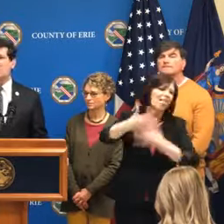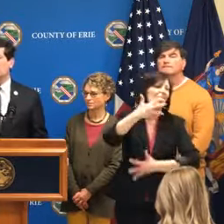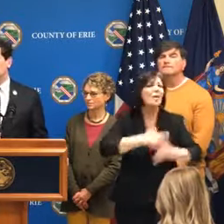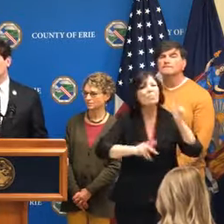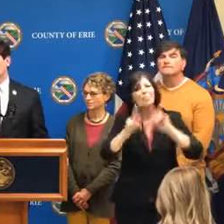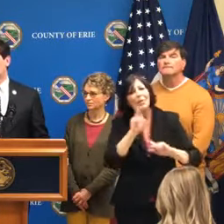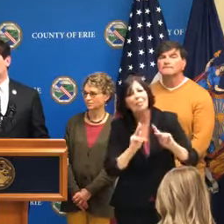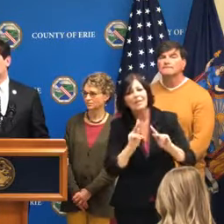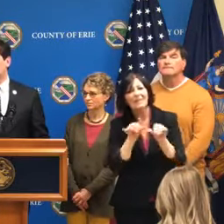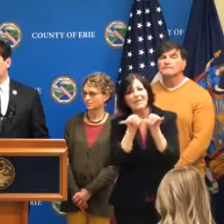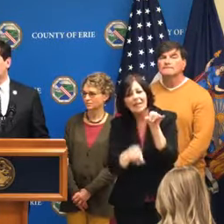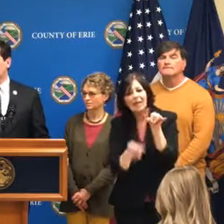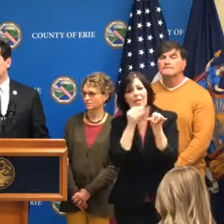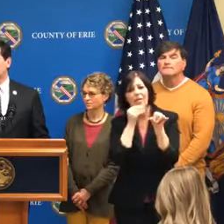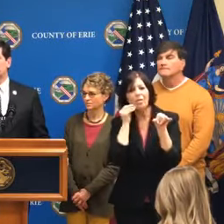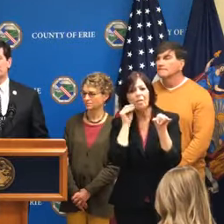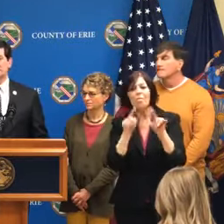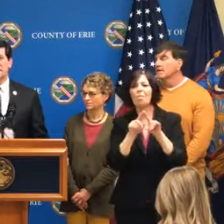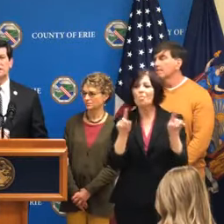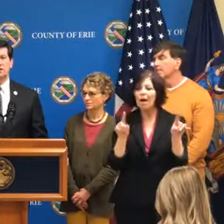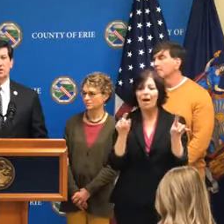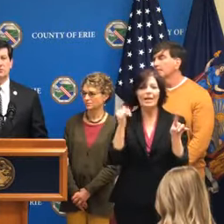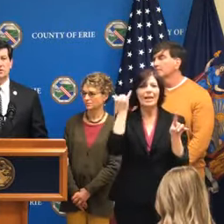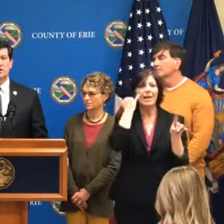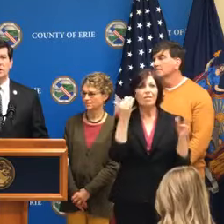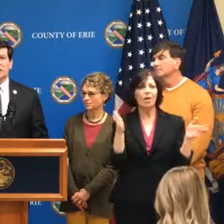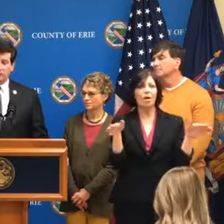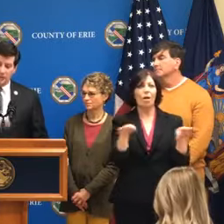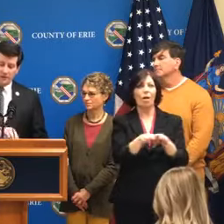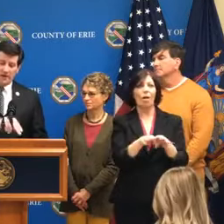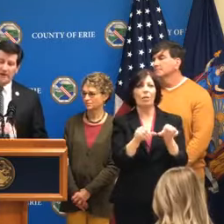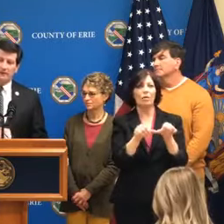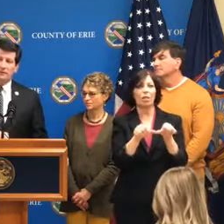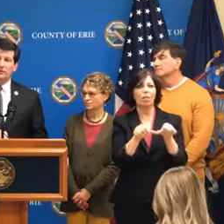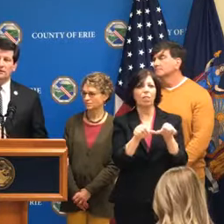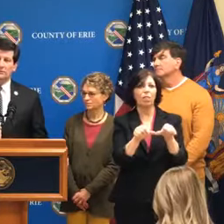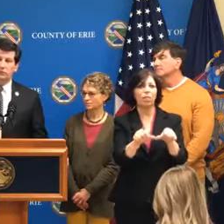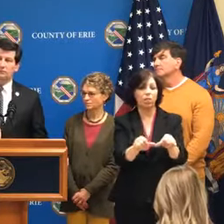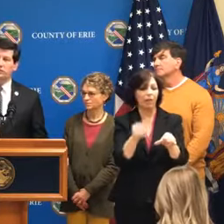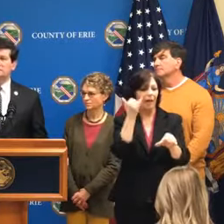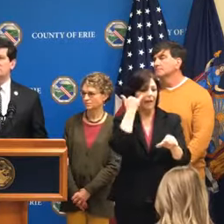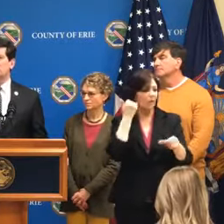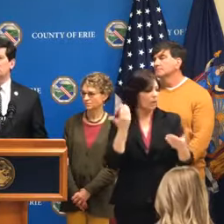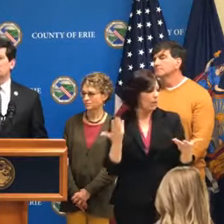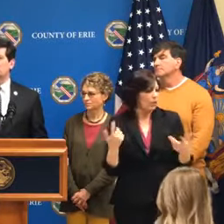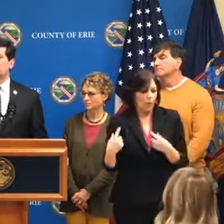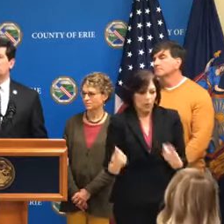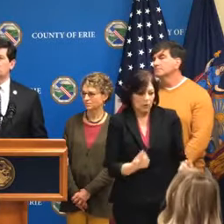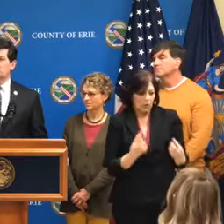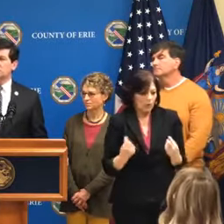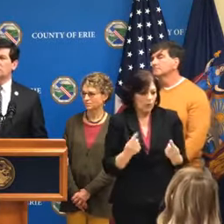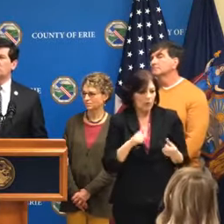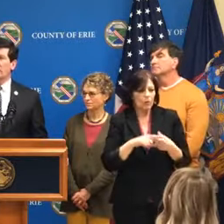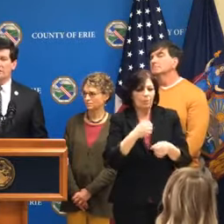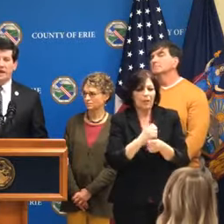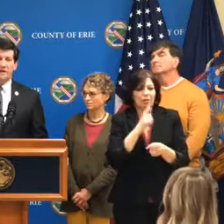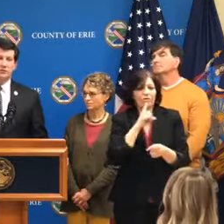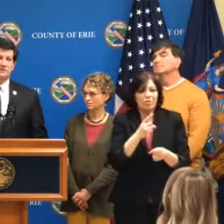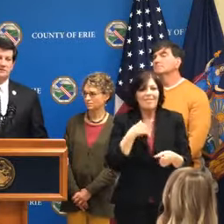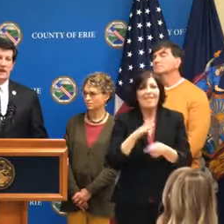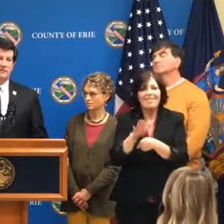stay home. But the fear is if it's an extended closure, if we don't have an ability to put in place measures to ensure that we